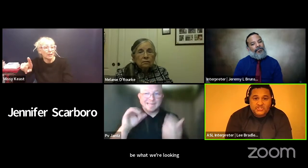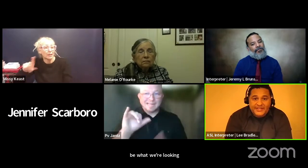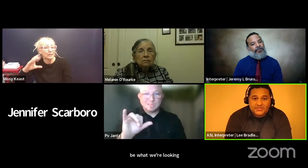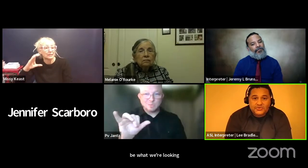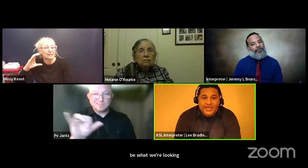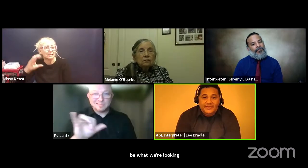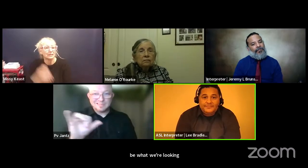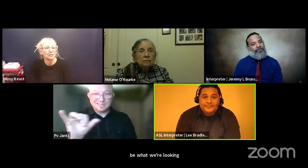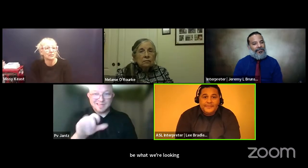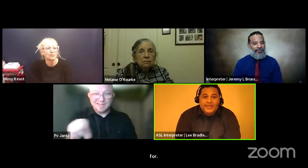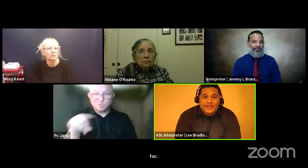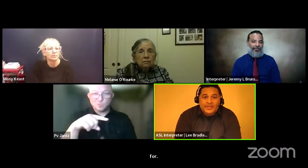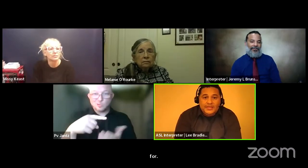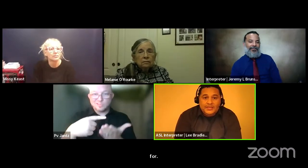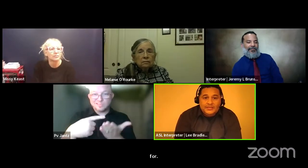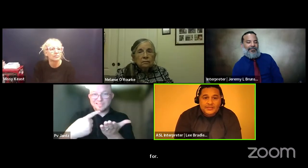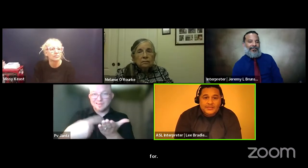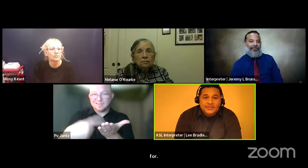Commissioner Jantz, okay.